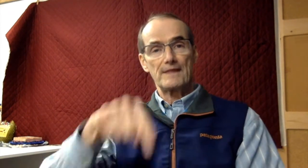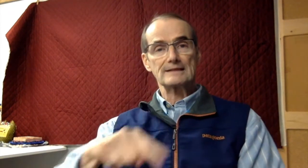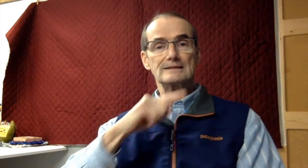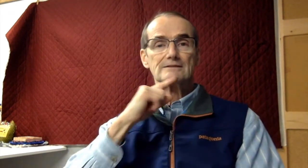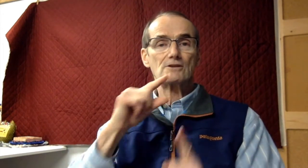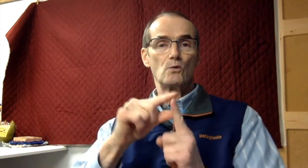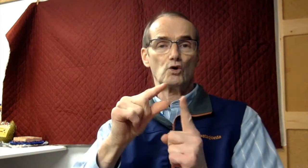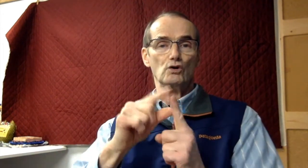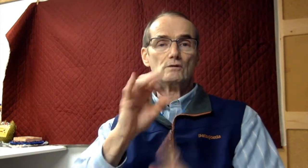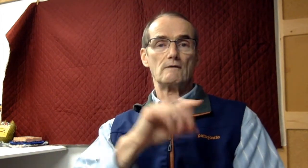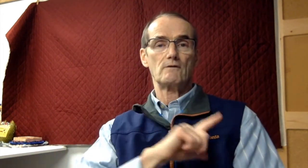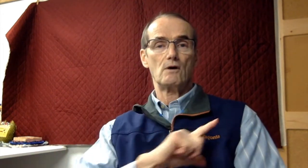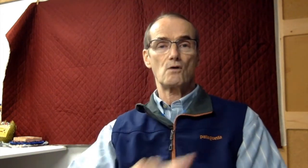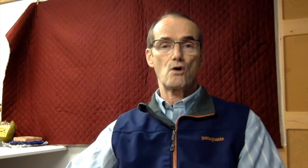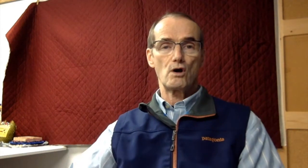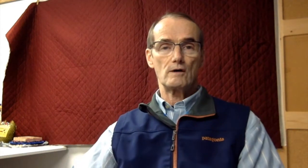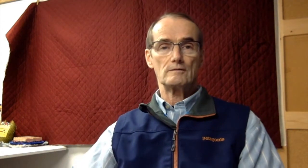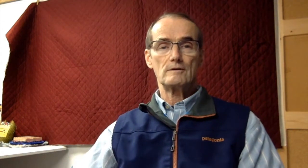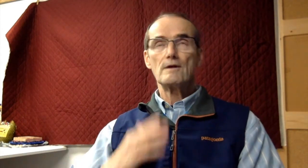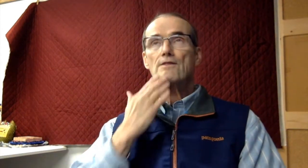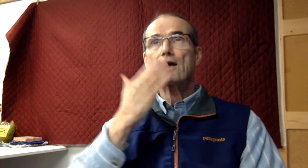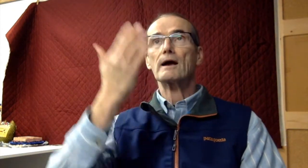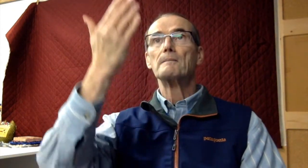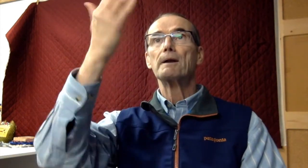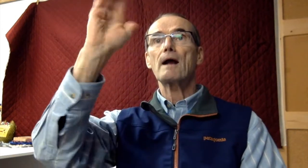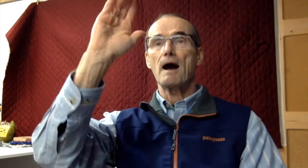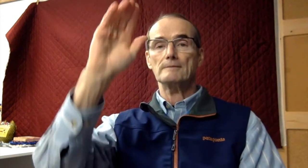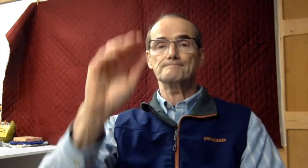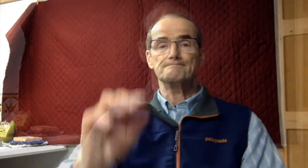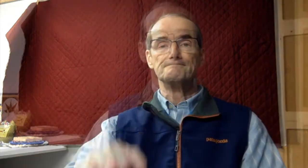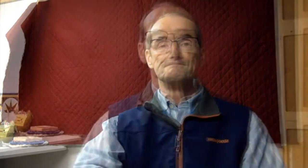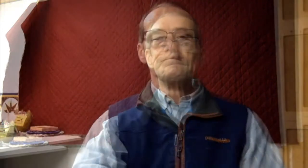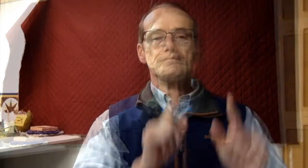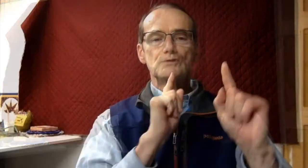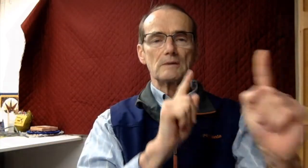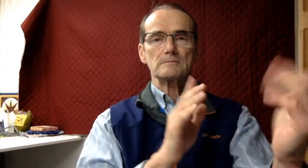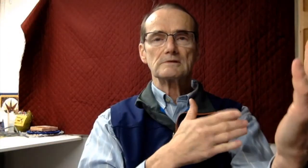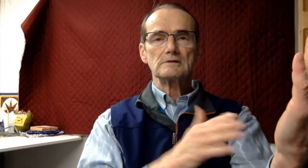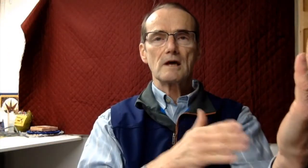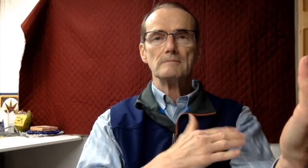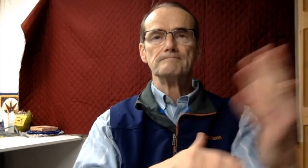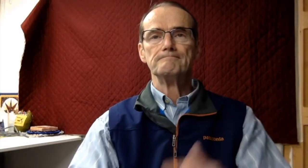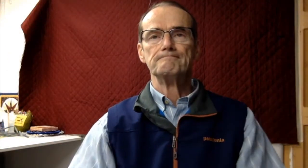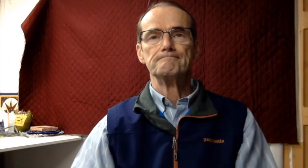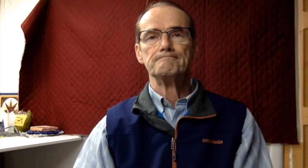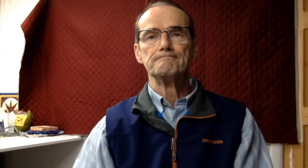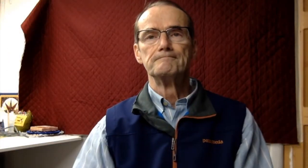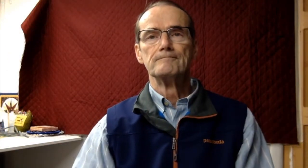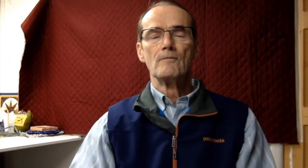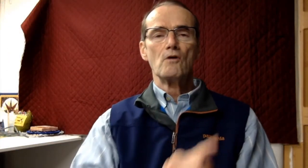The word of the Lord. Thanks be to God. Responsorial Psalm.